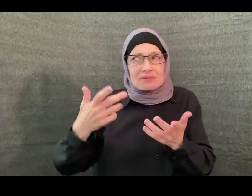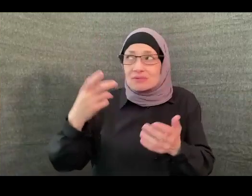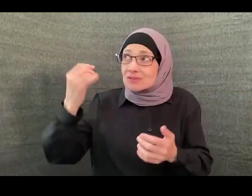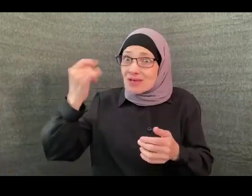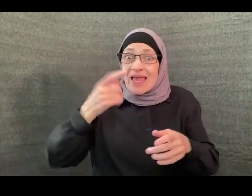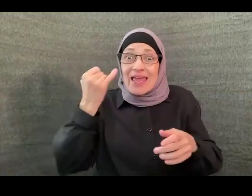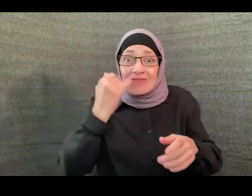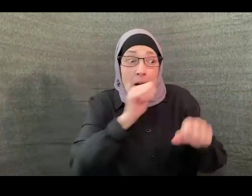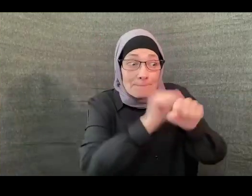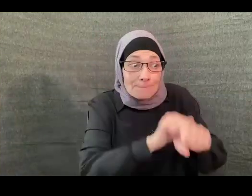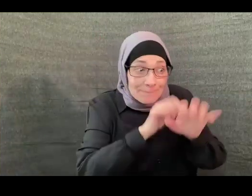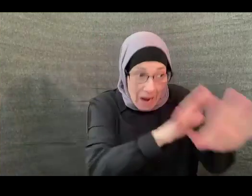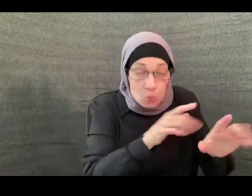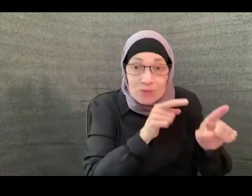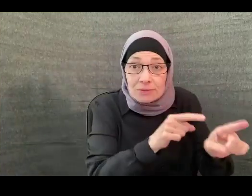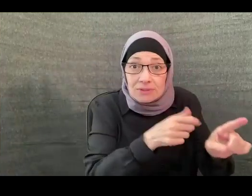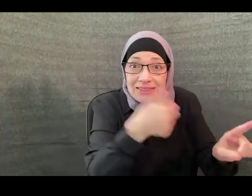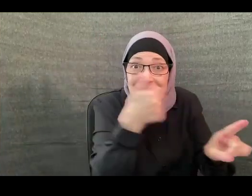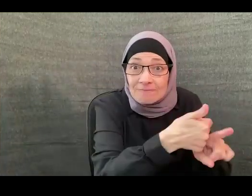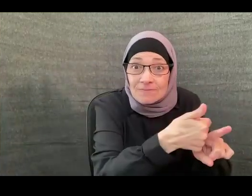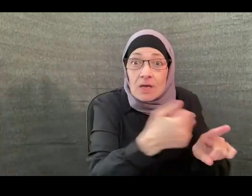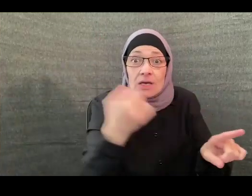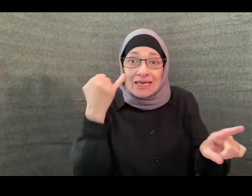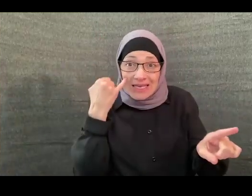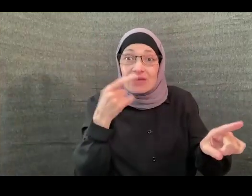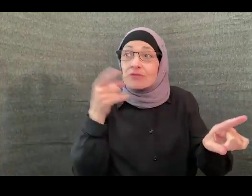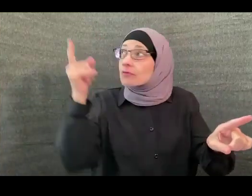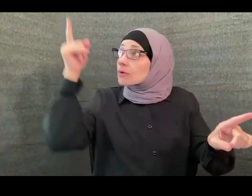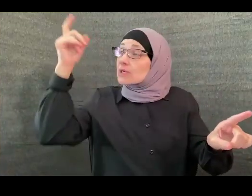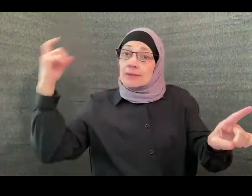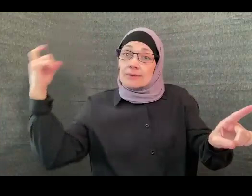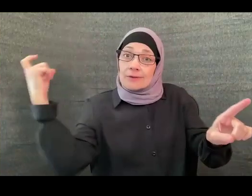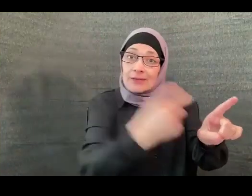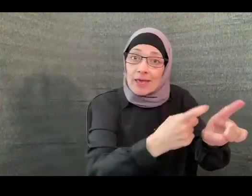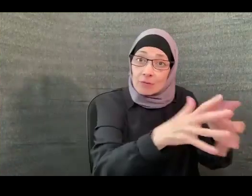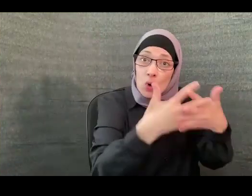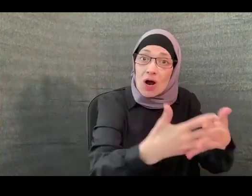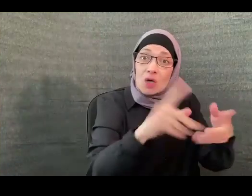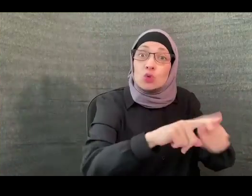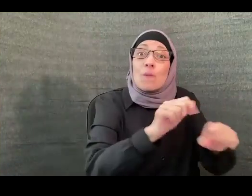if it were to receive the Quran, you would see it crumble with your eyes